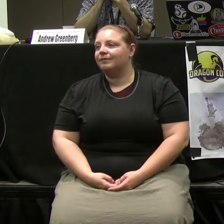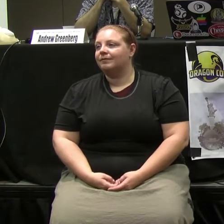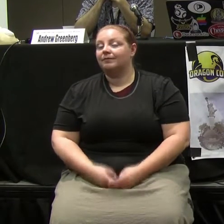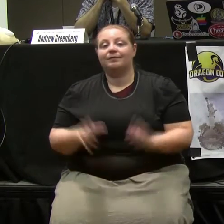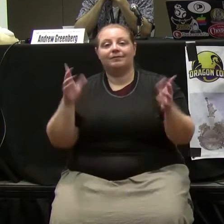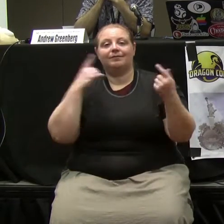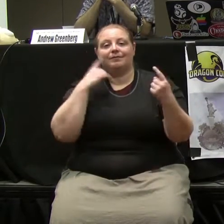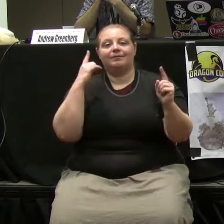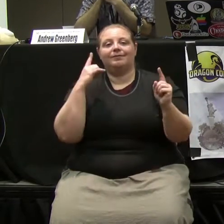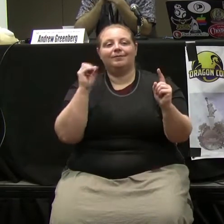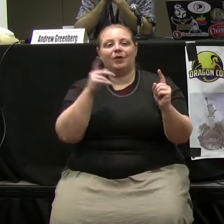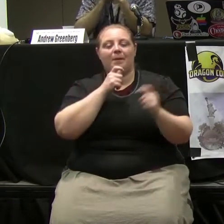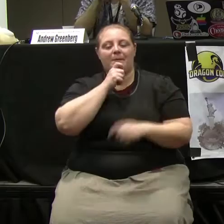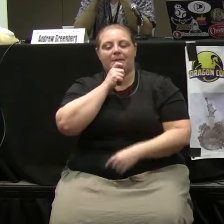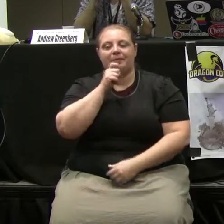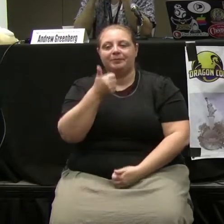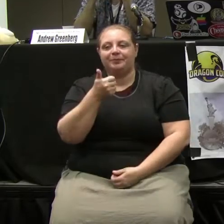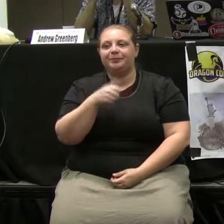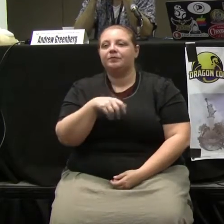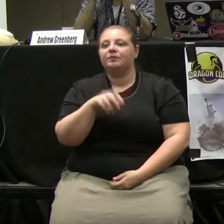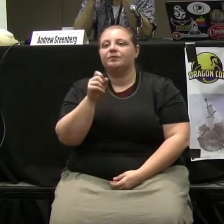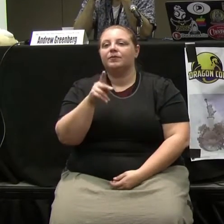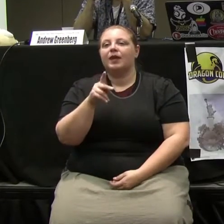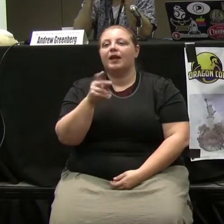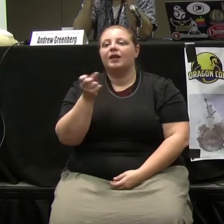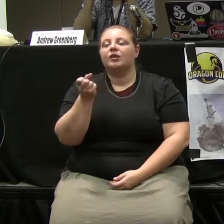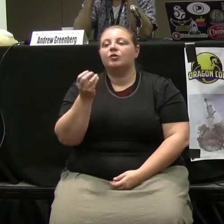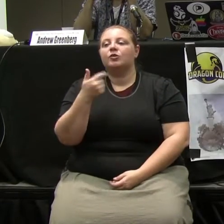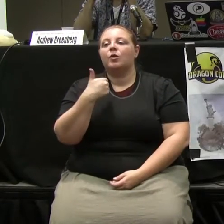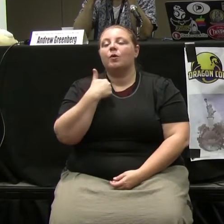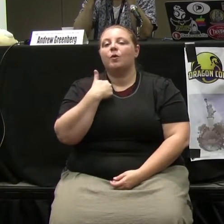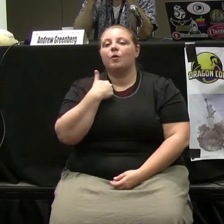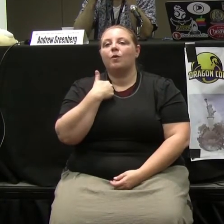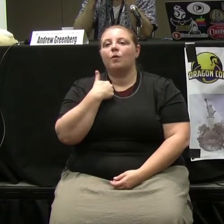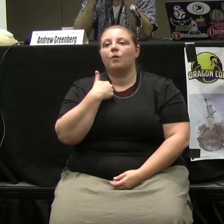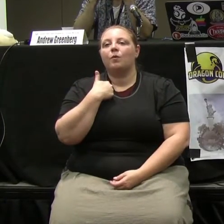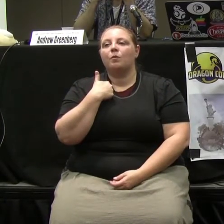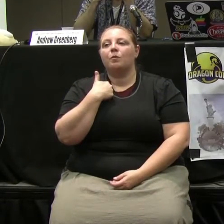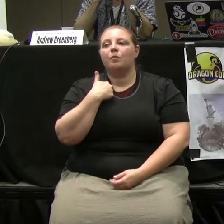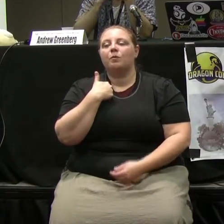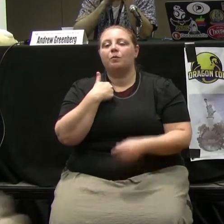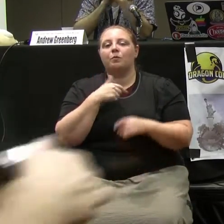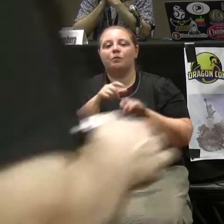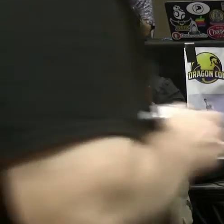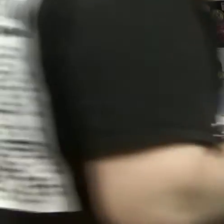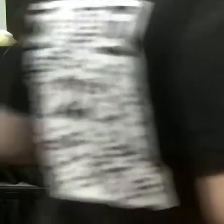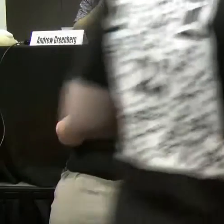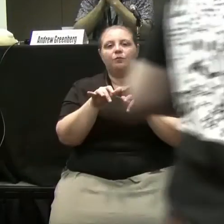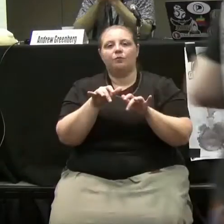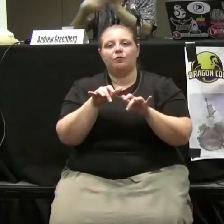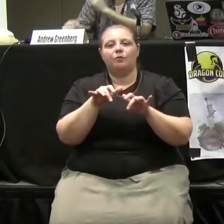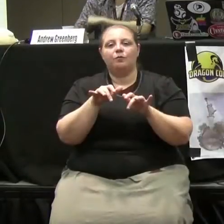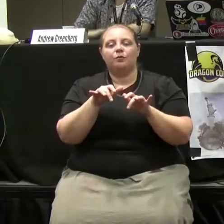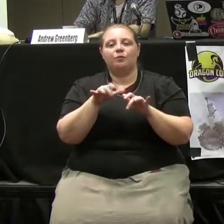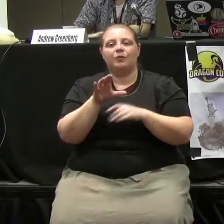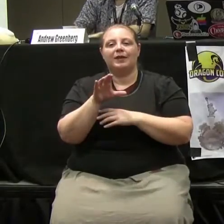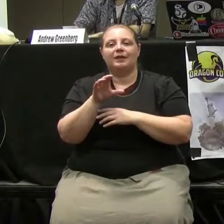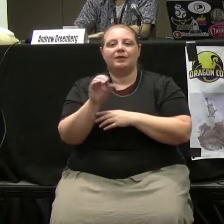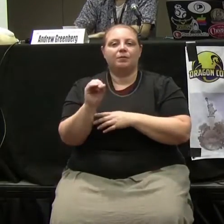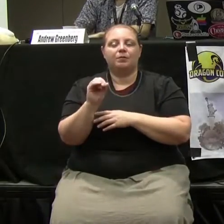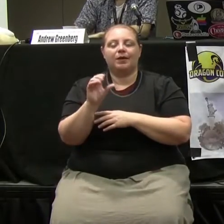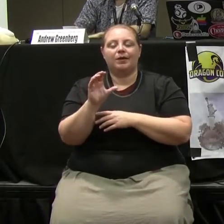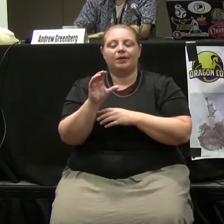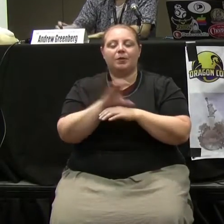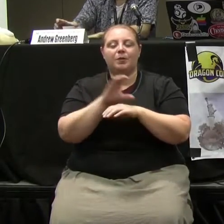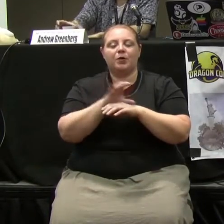Work? Yeah. Yep. Hey, so I'm a programmer here in Atlanta, and I'm hoping